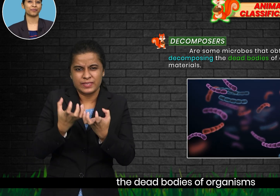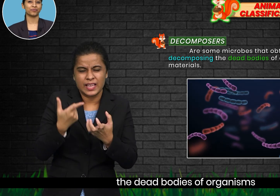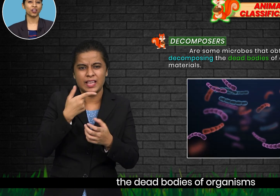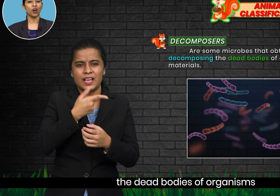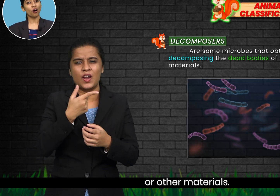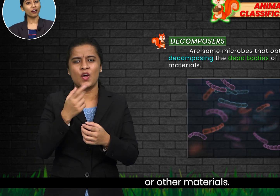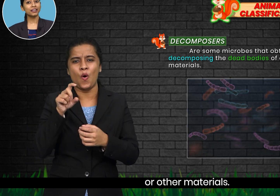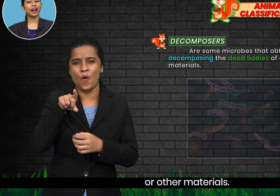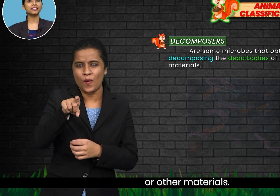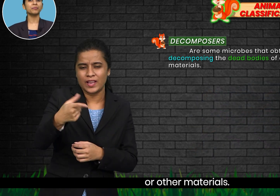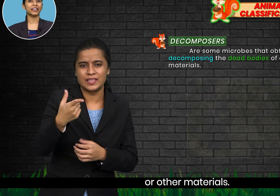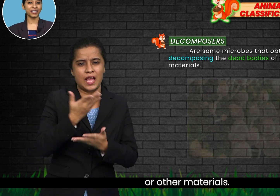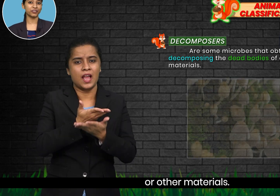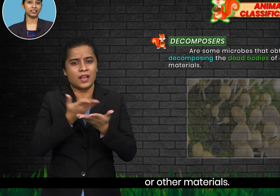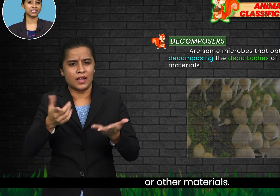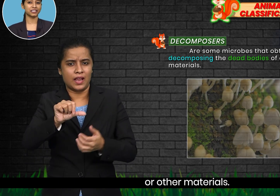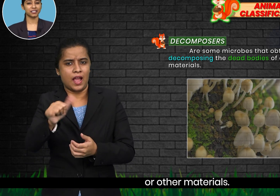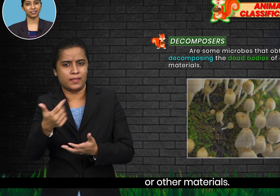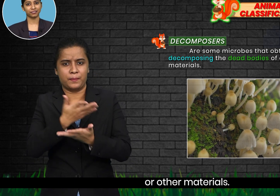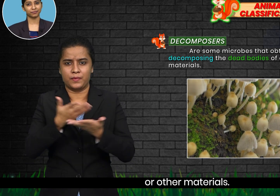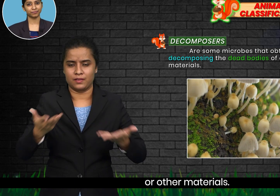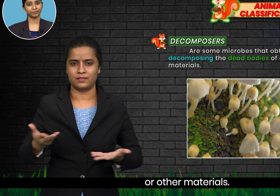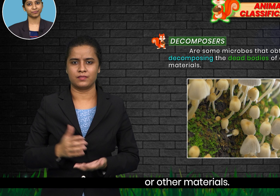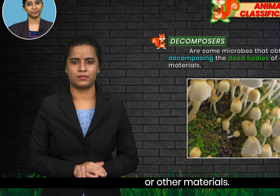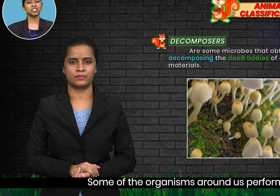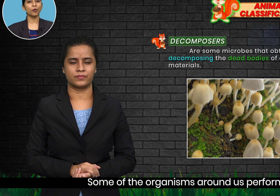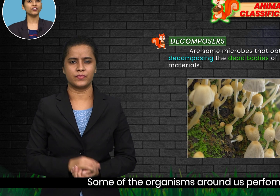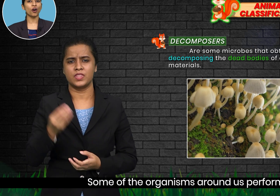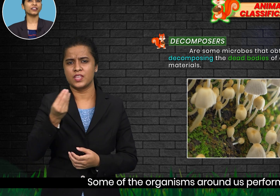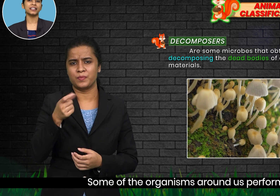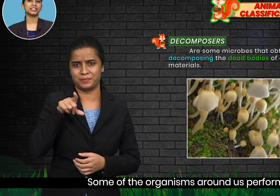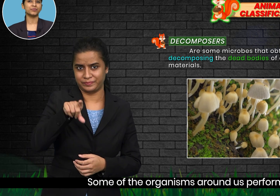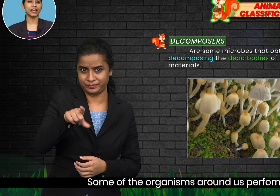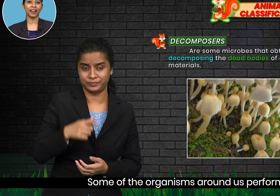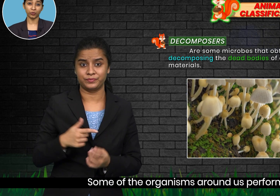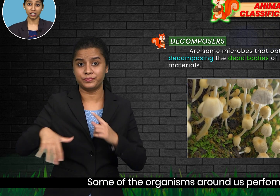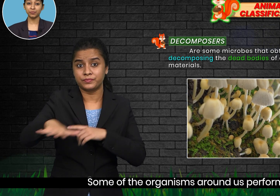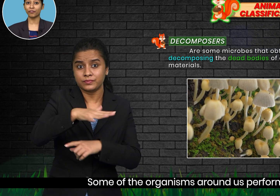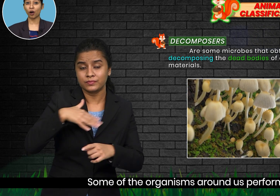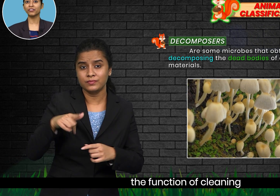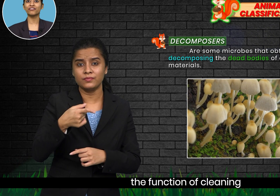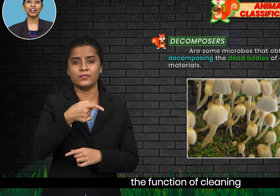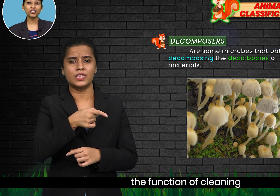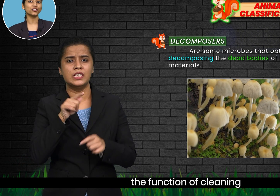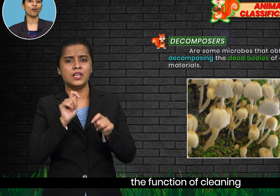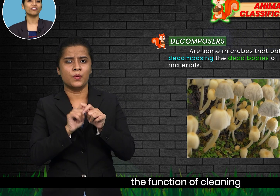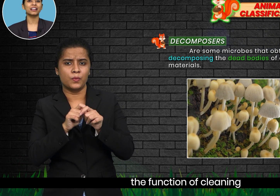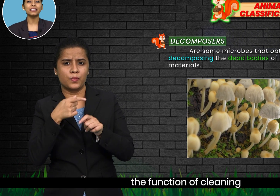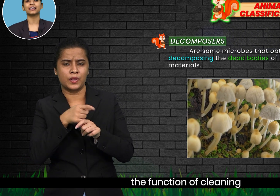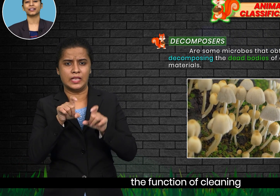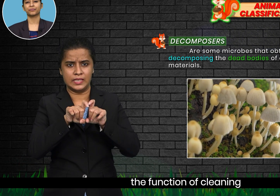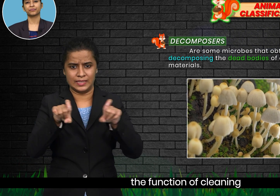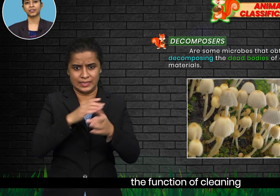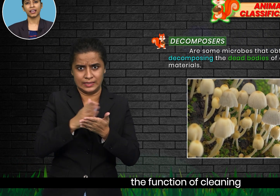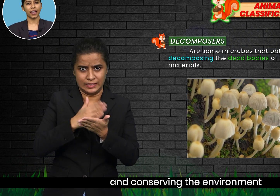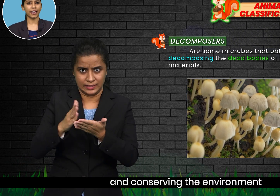organisms or other materials. Some of the organisms around us perform the function of